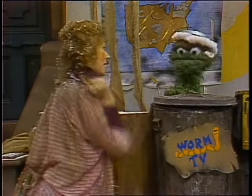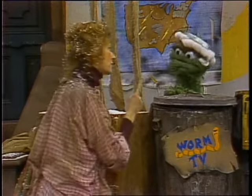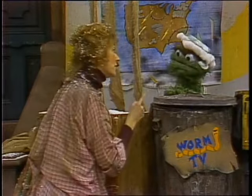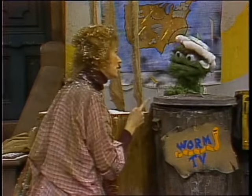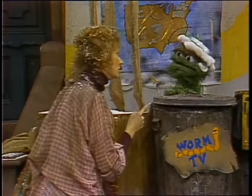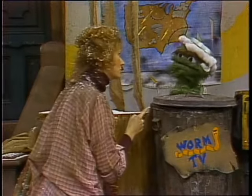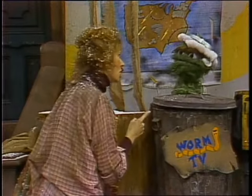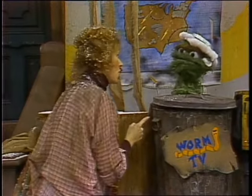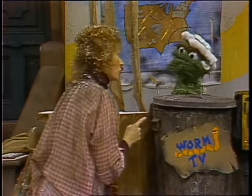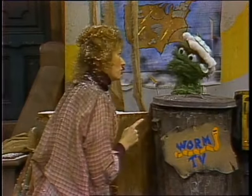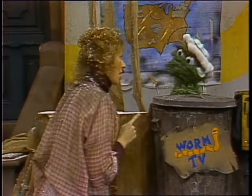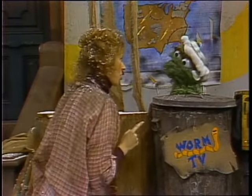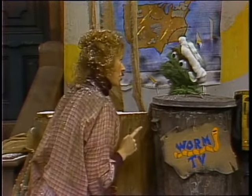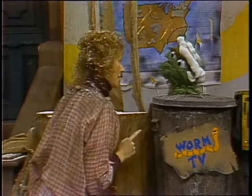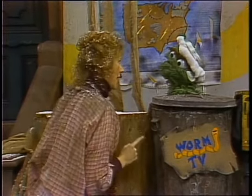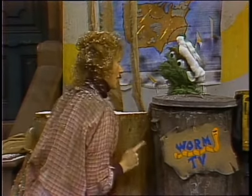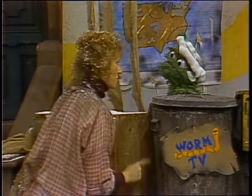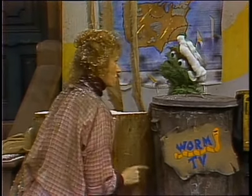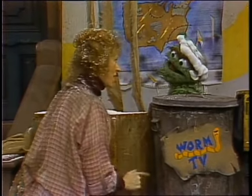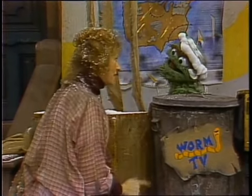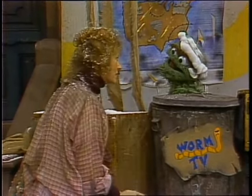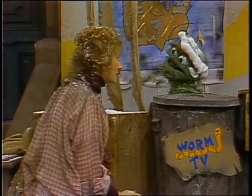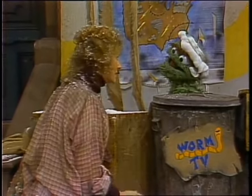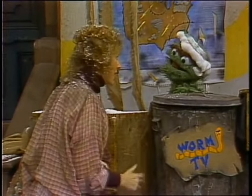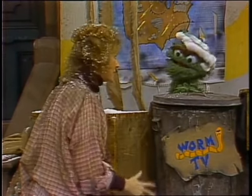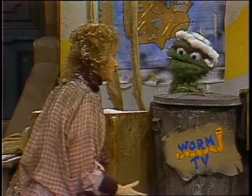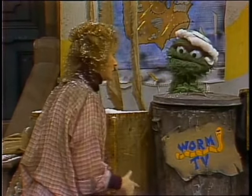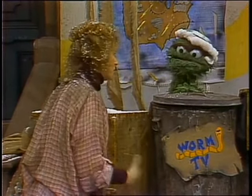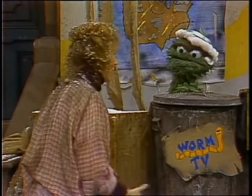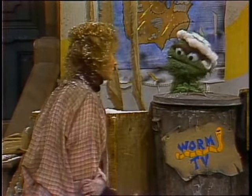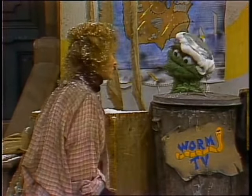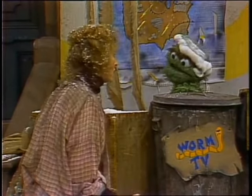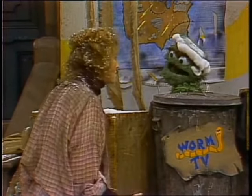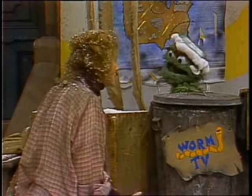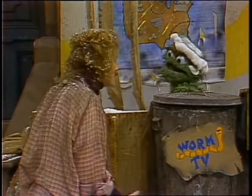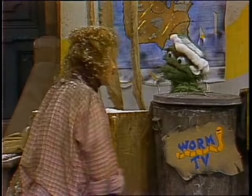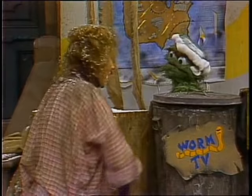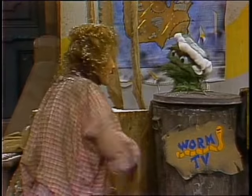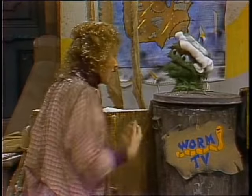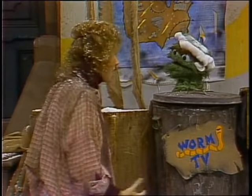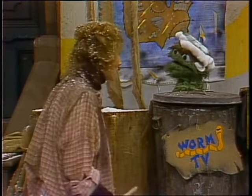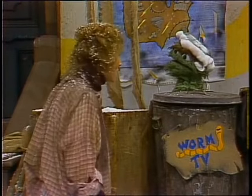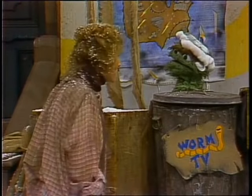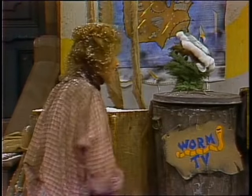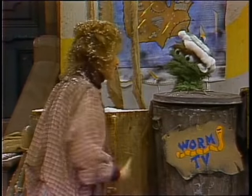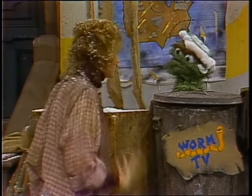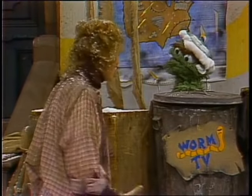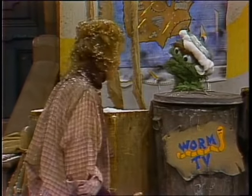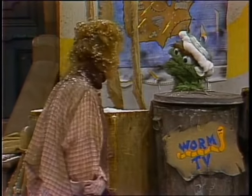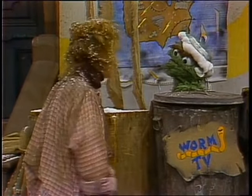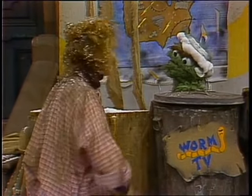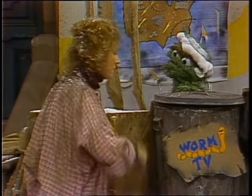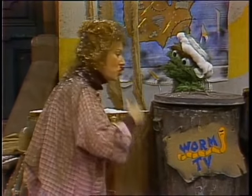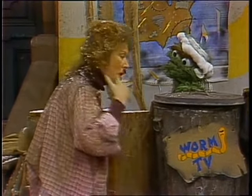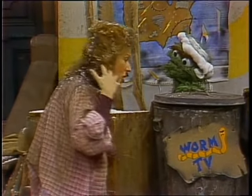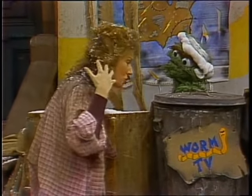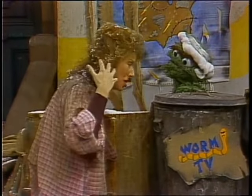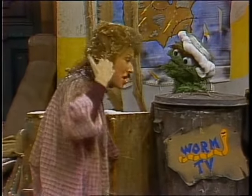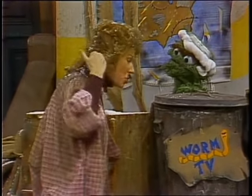Oscar? You not only had it rain snakes and spiders on me, and hail on me, and snow on me, but you were going